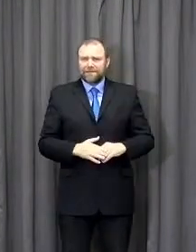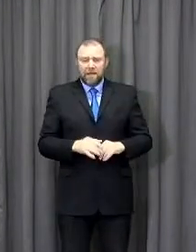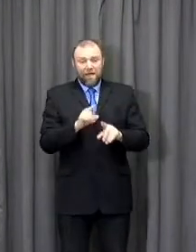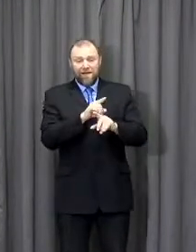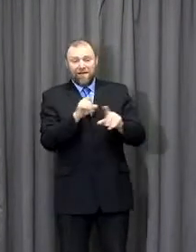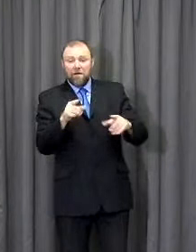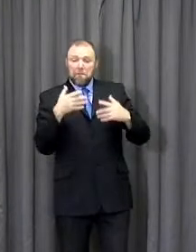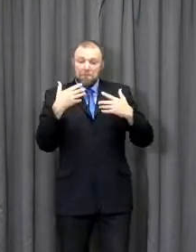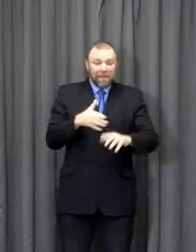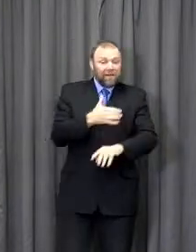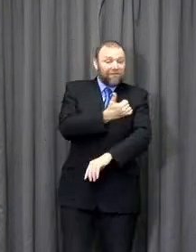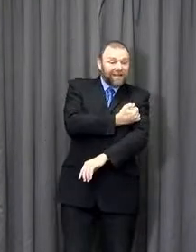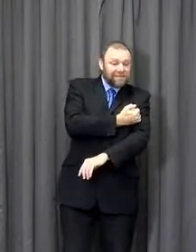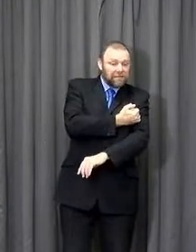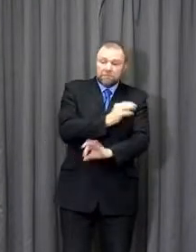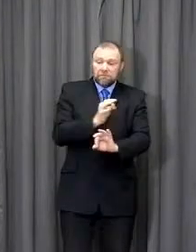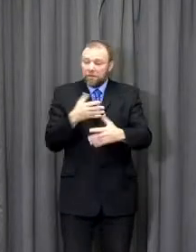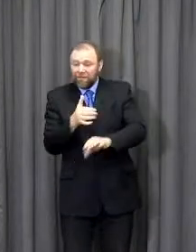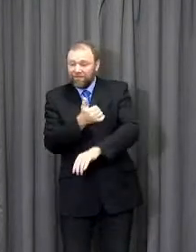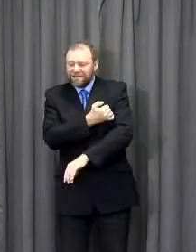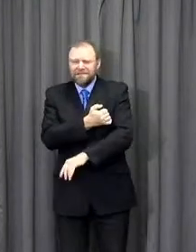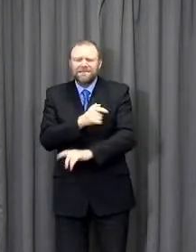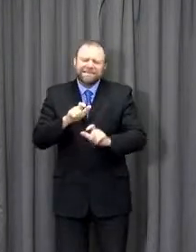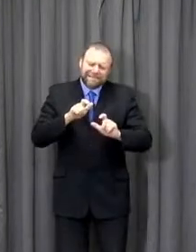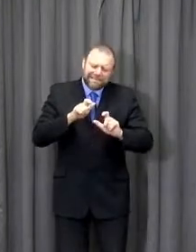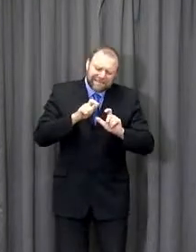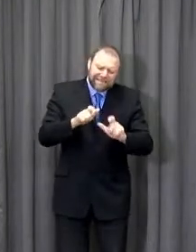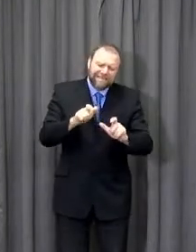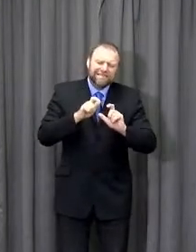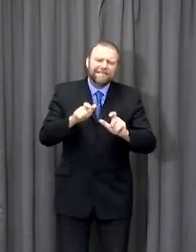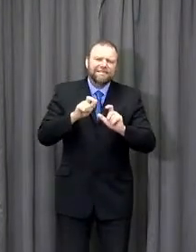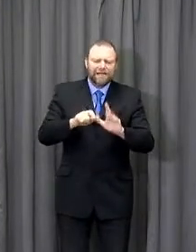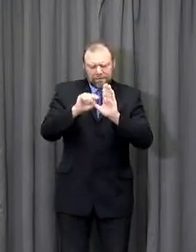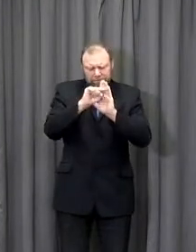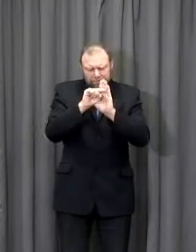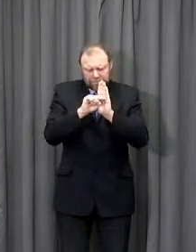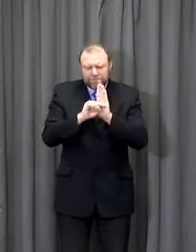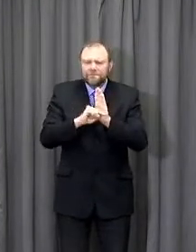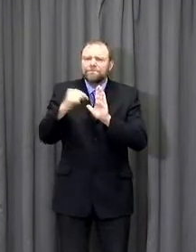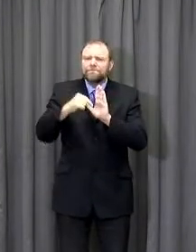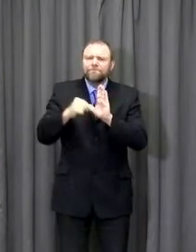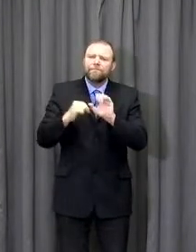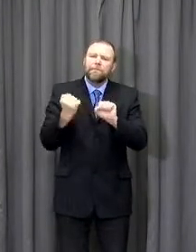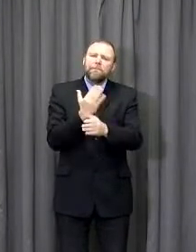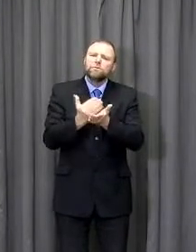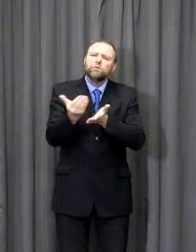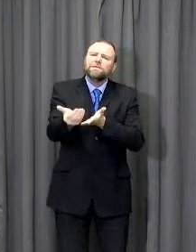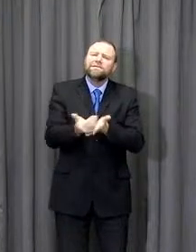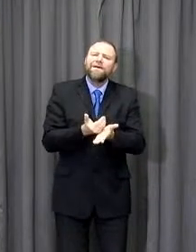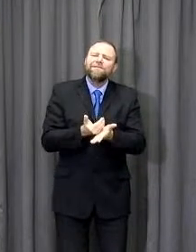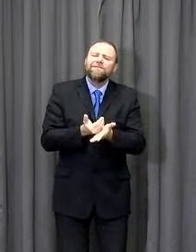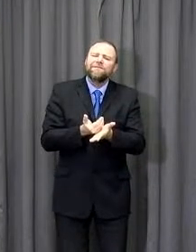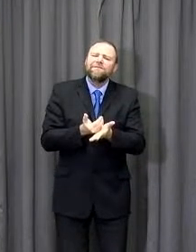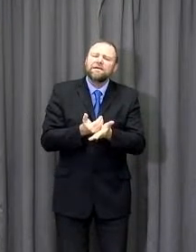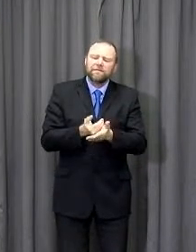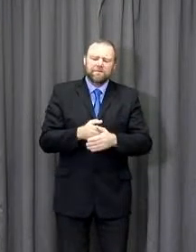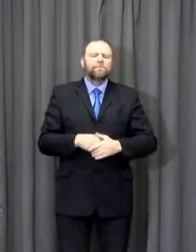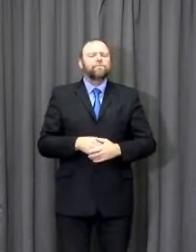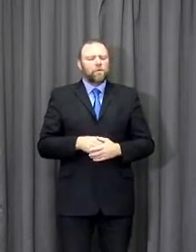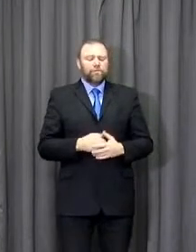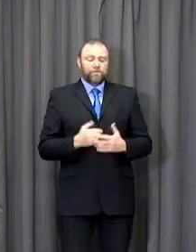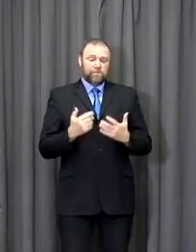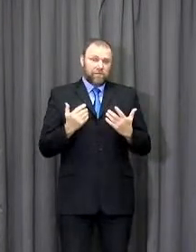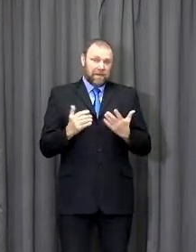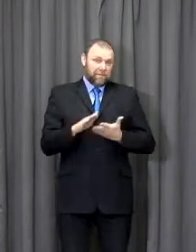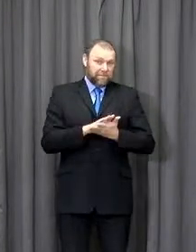vaccine or whether you haven't had it, it's really important that we keep ourselves safe over the next few months while the whole programme rolls out. And at the moment,